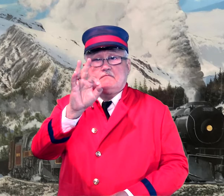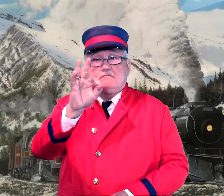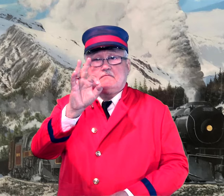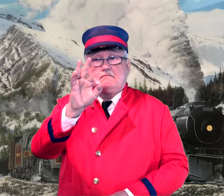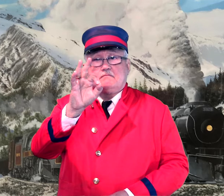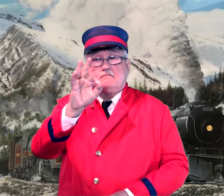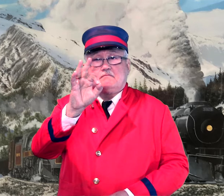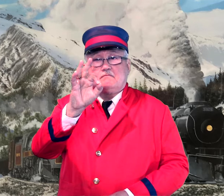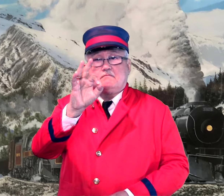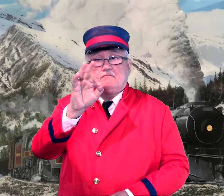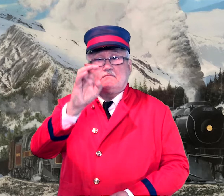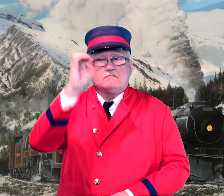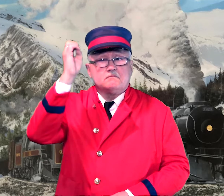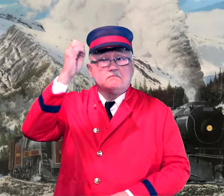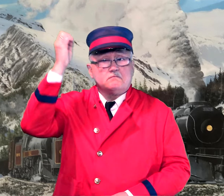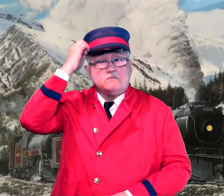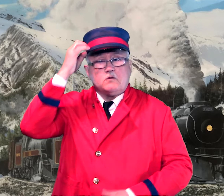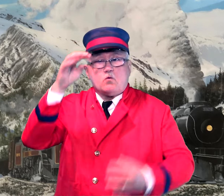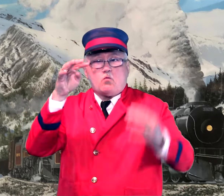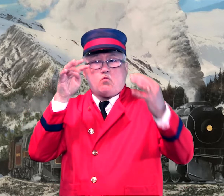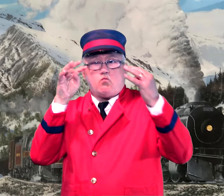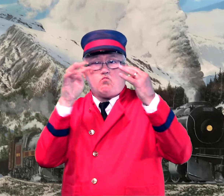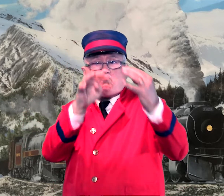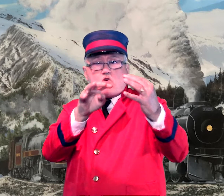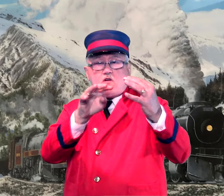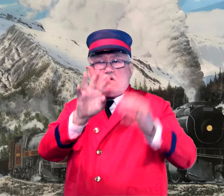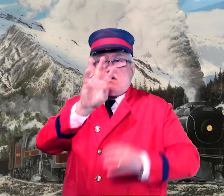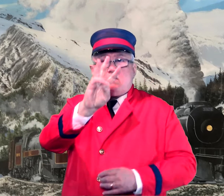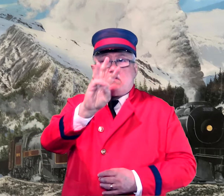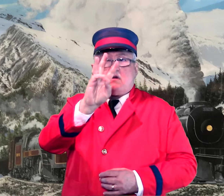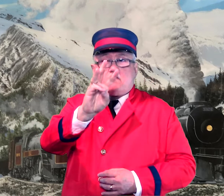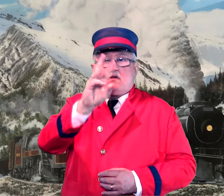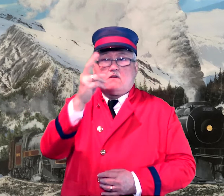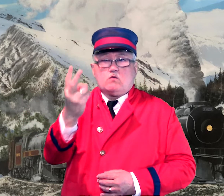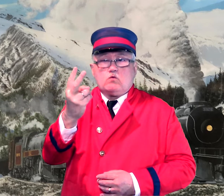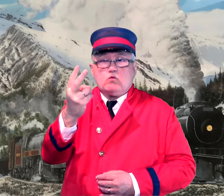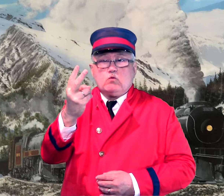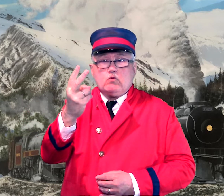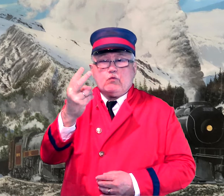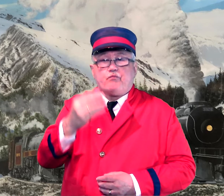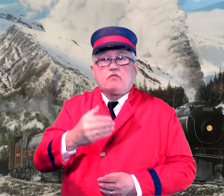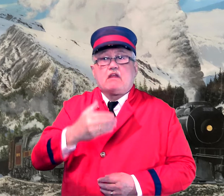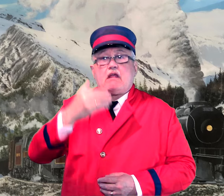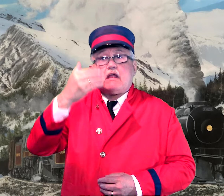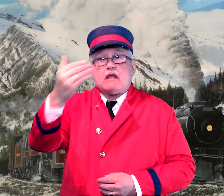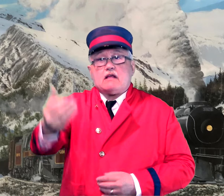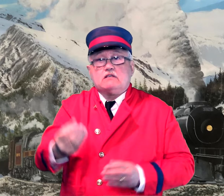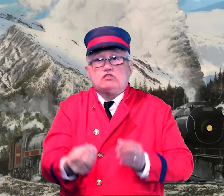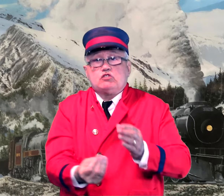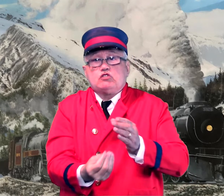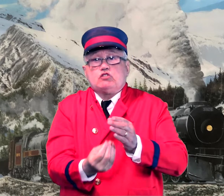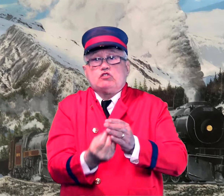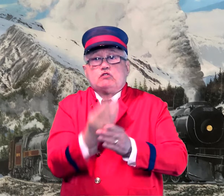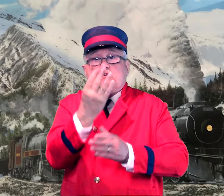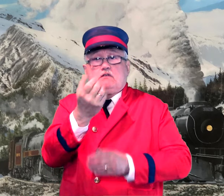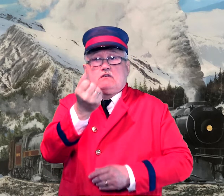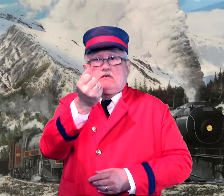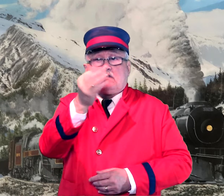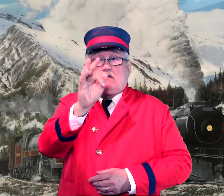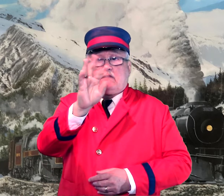In 1939, Europe was at war. World War II had broken out. The